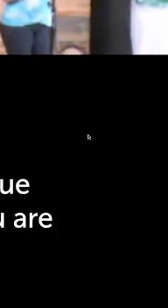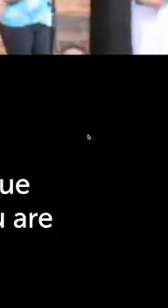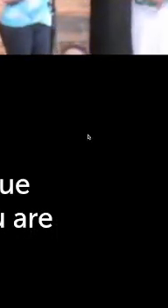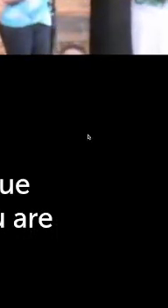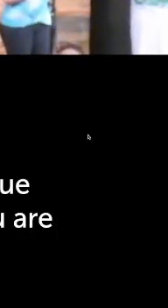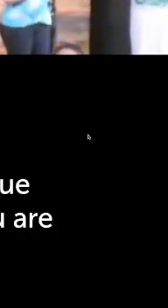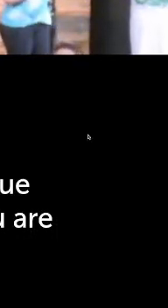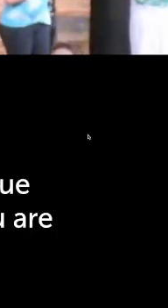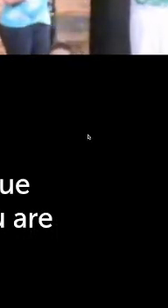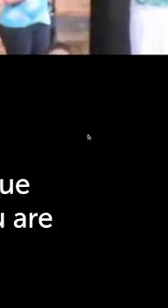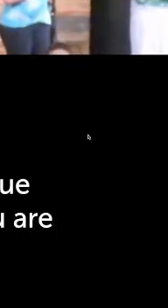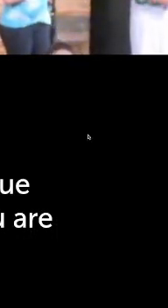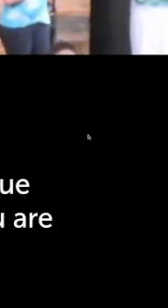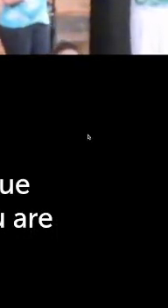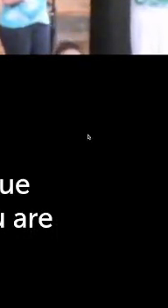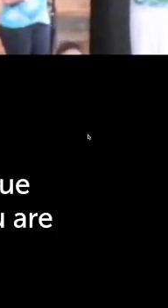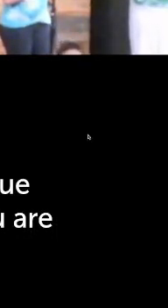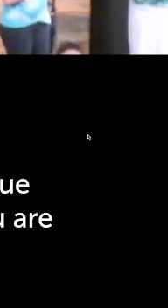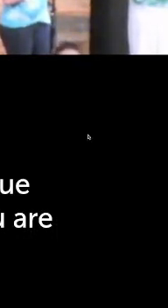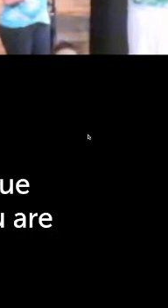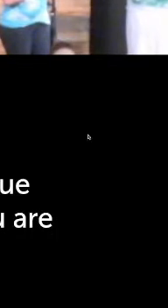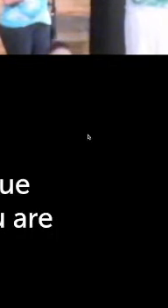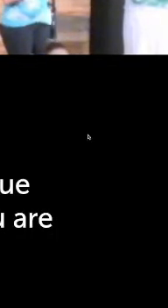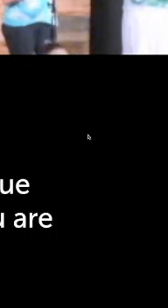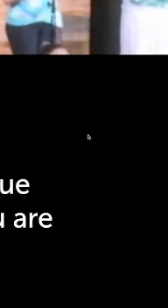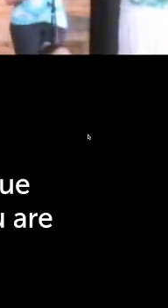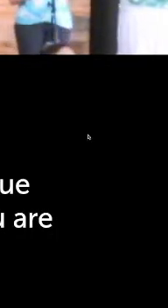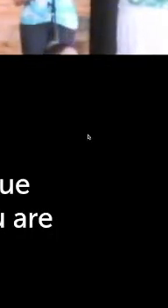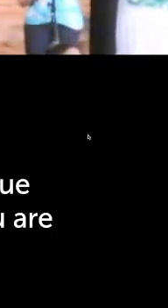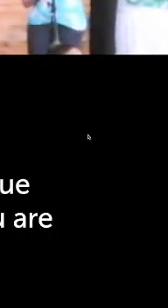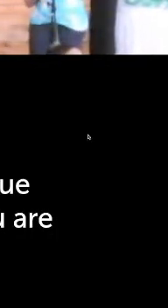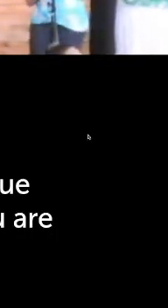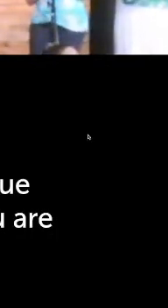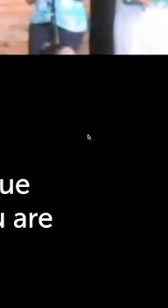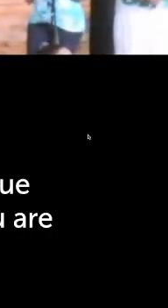can you came to my rescue